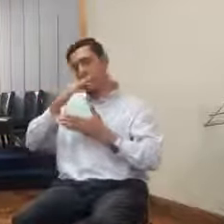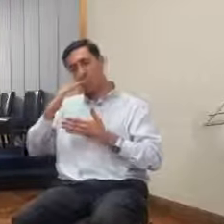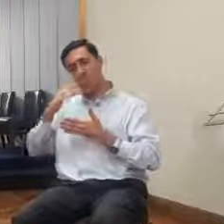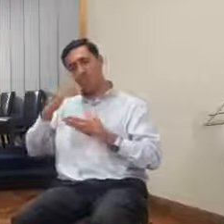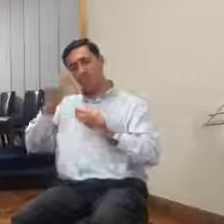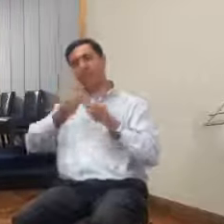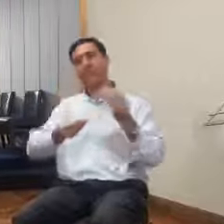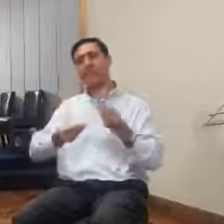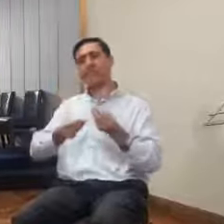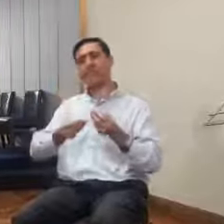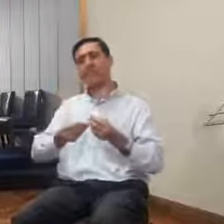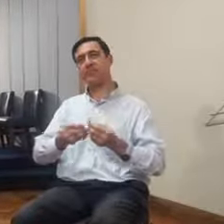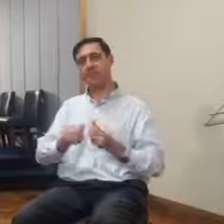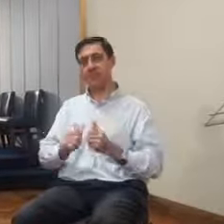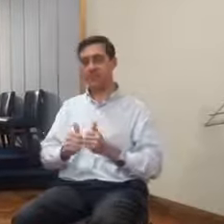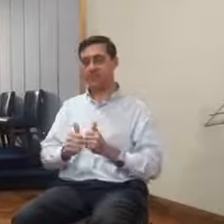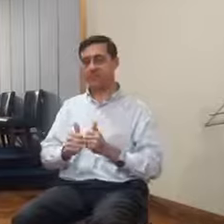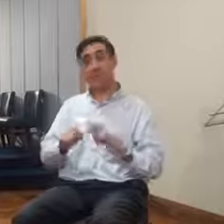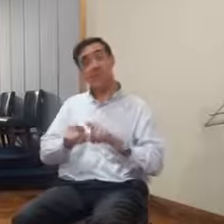And